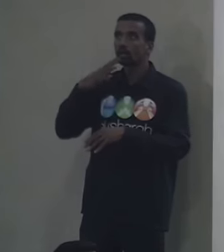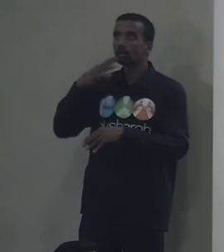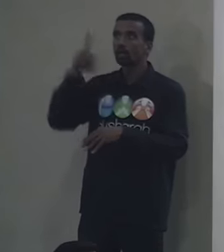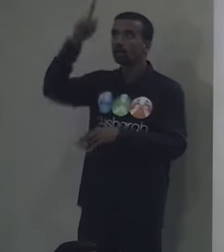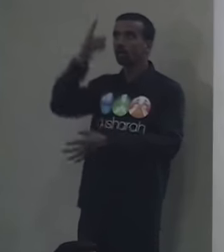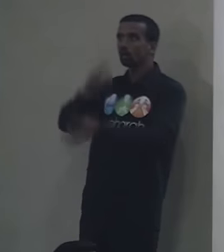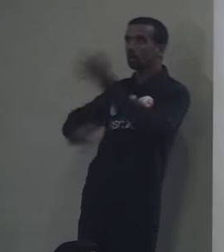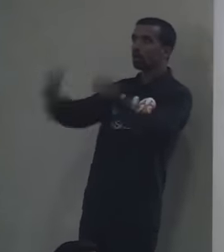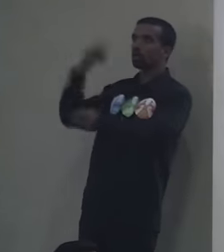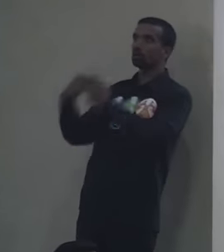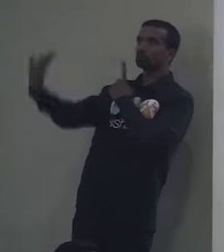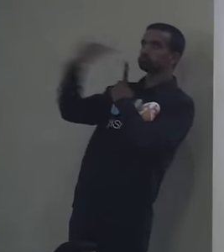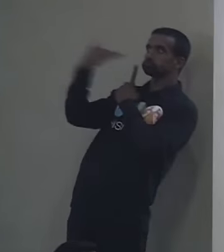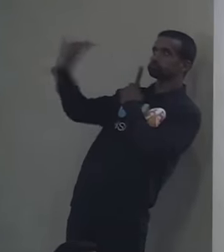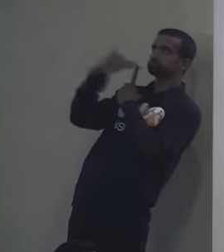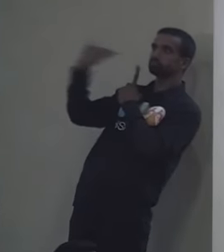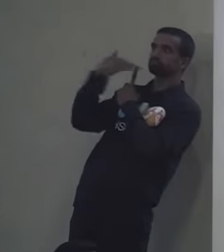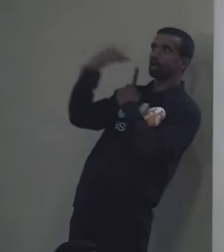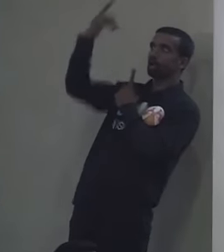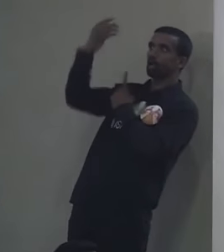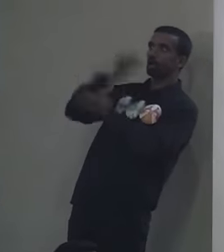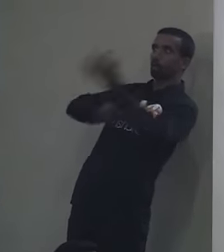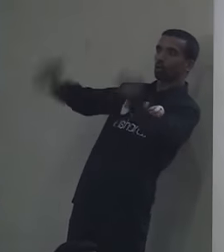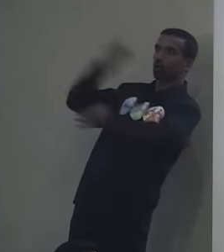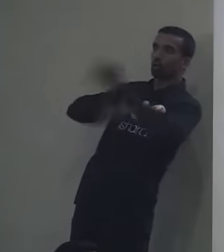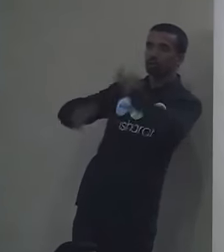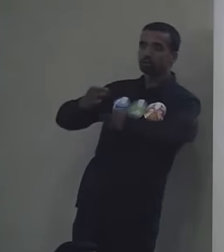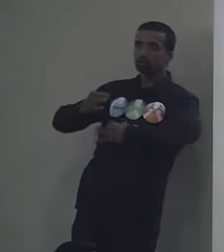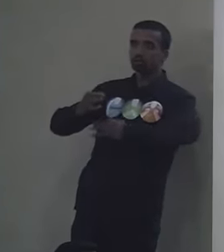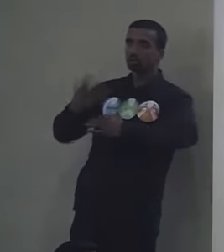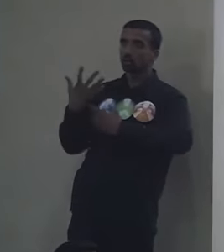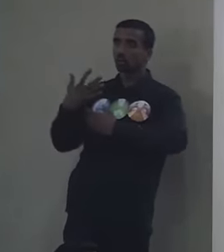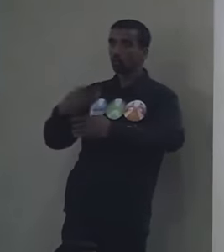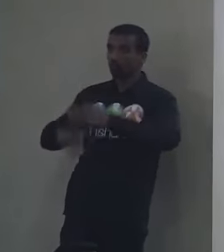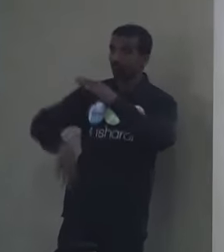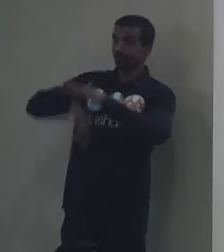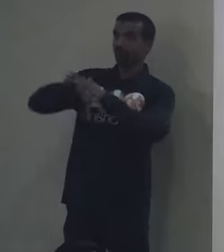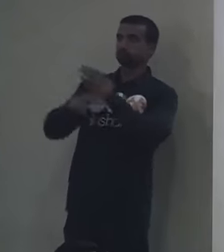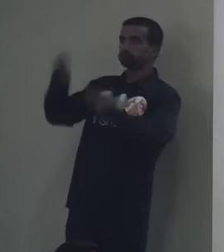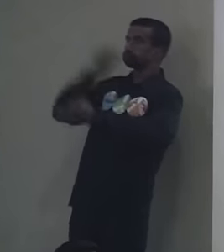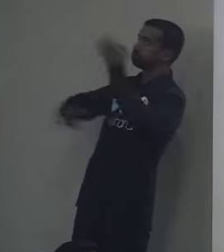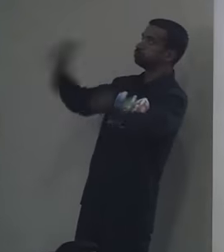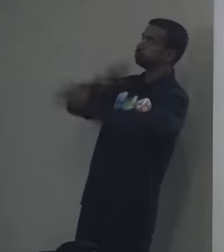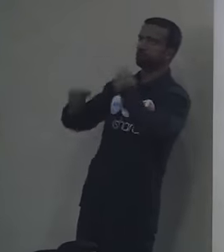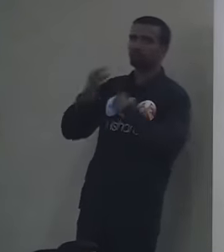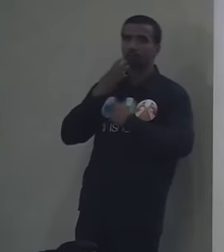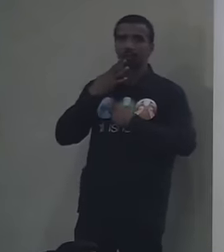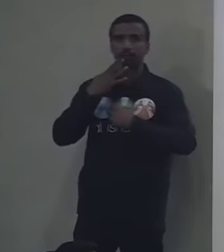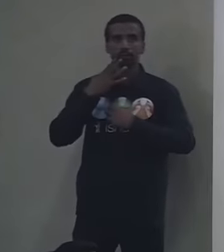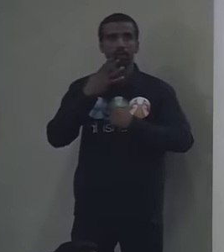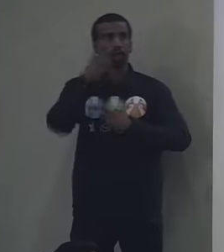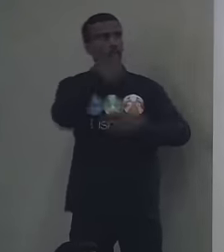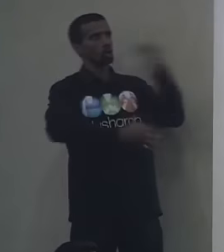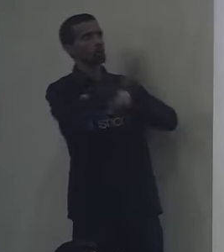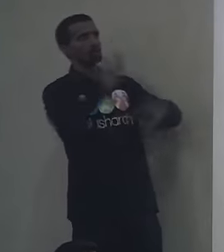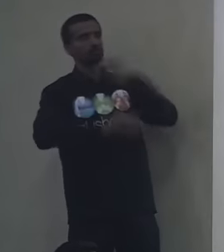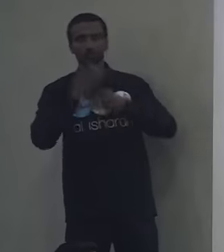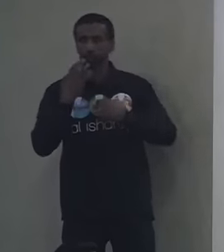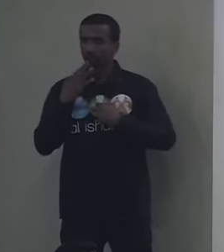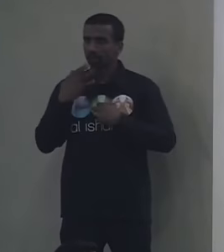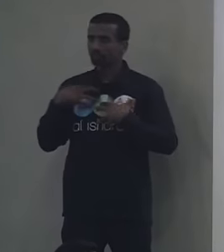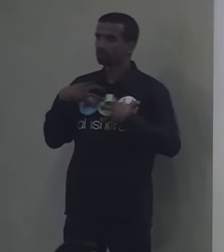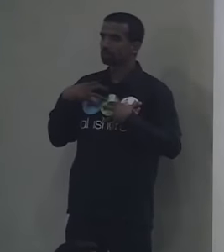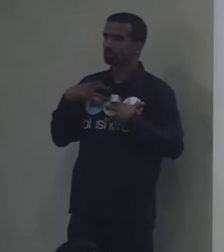brief interrogation, and then there's the full interrogation. So some have interpreted it as when you're taken to the grave, and you went at the moment of